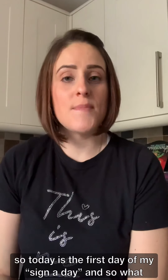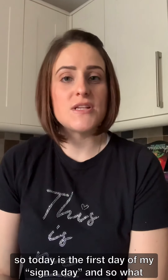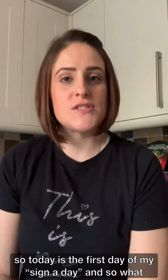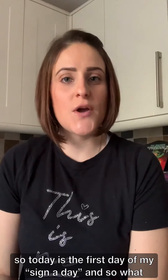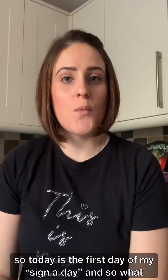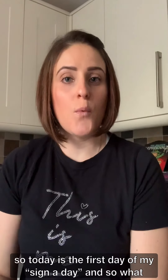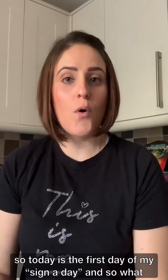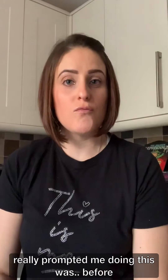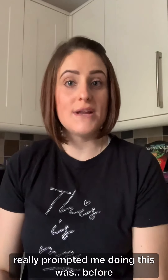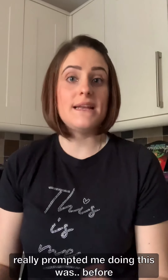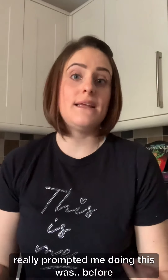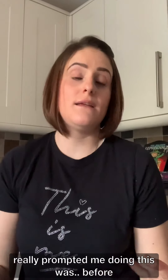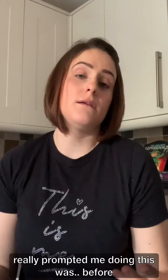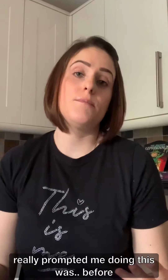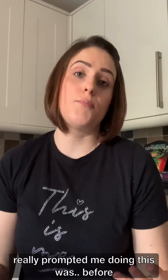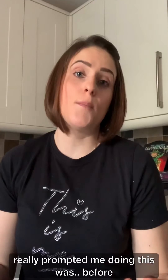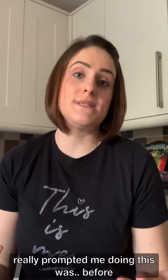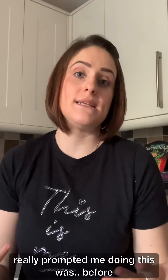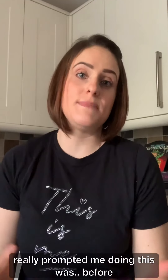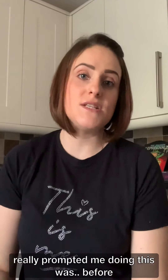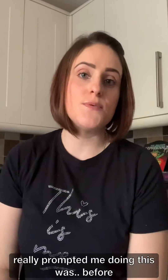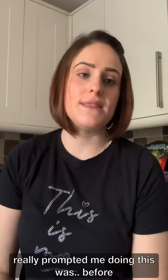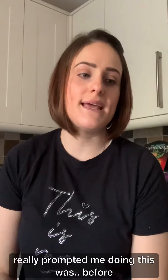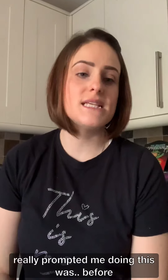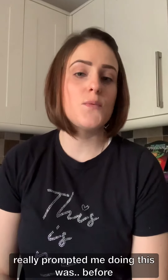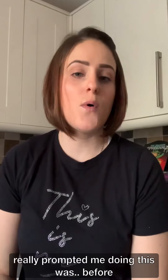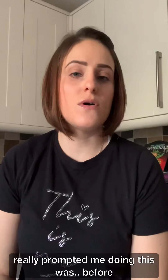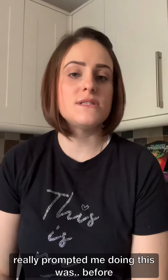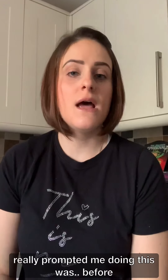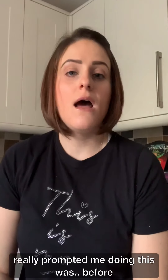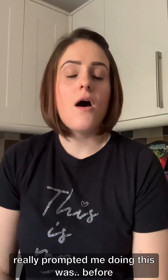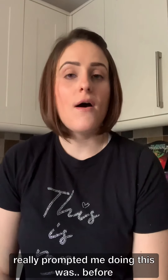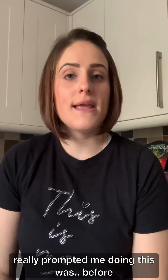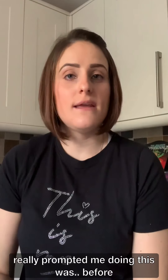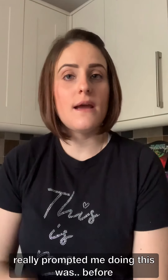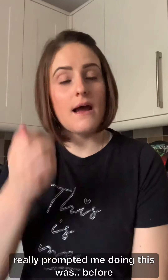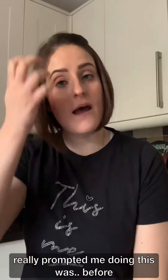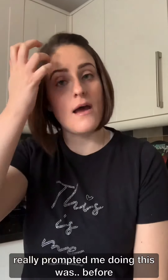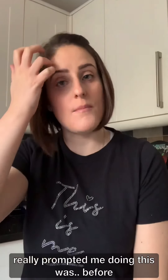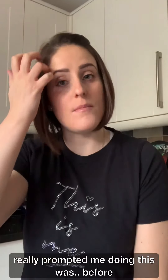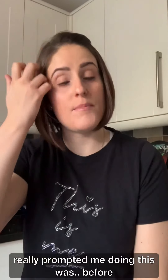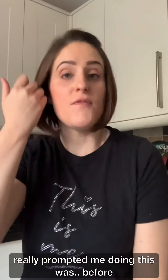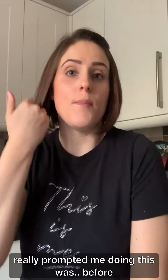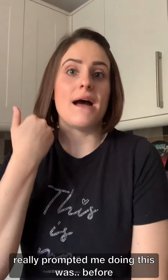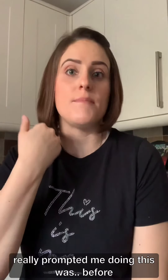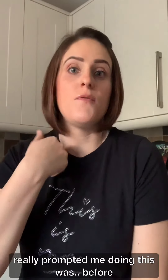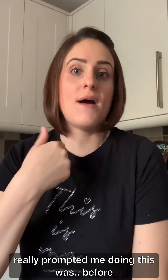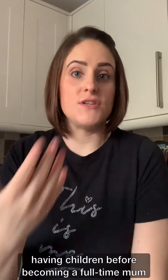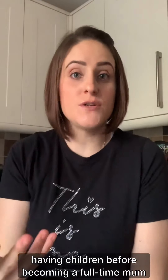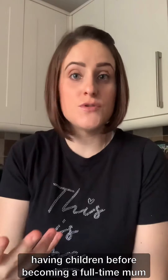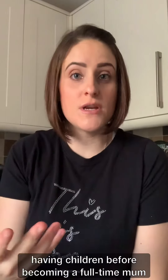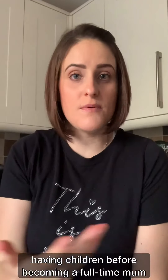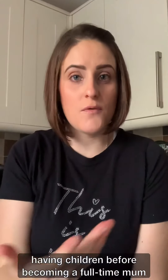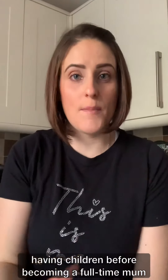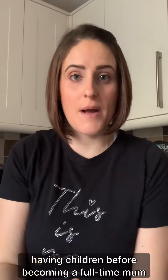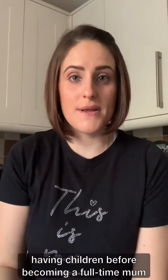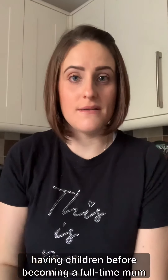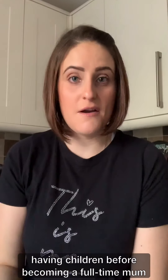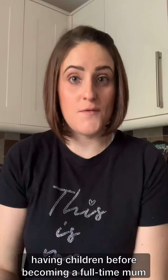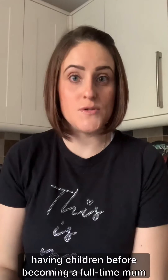so what really prompted me doing this was I before perhaps before having children before becoming a full